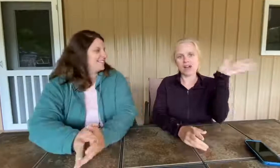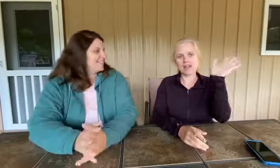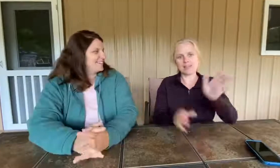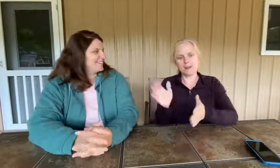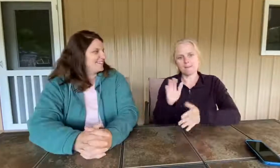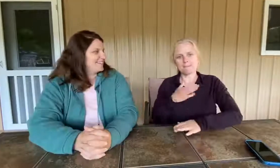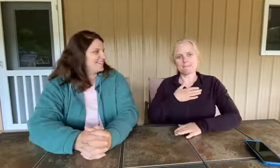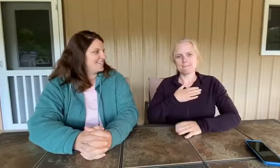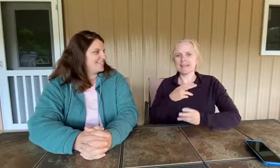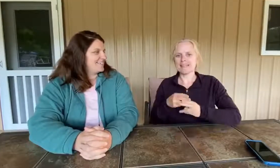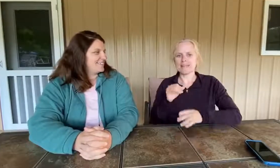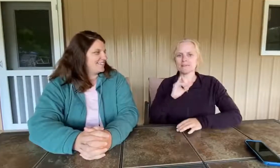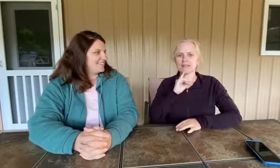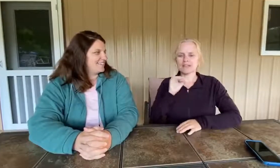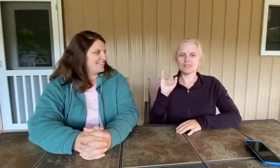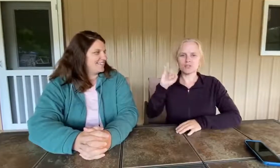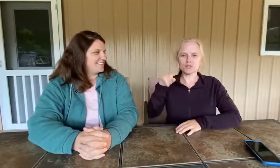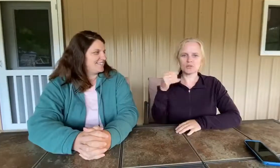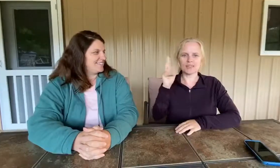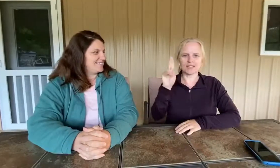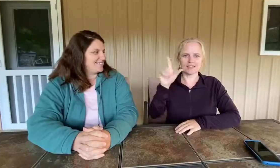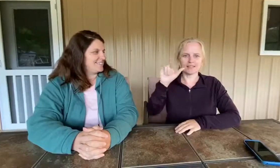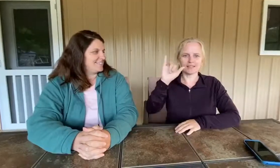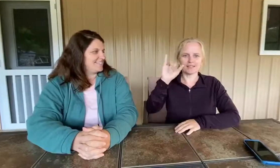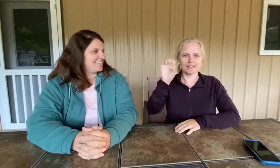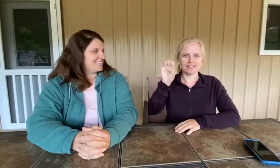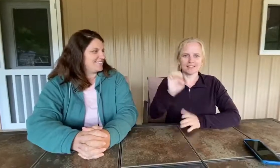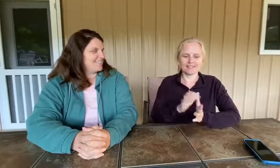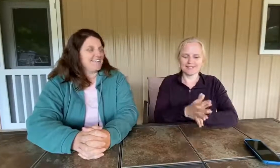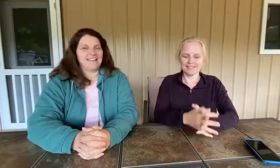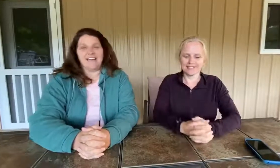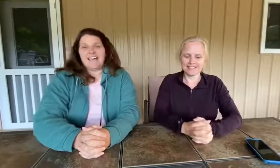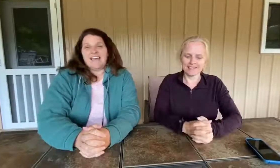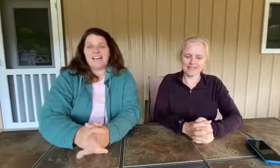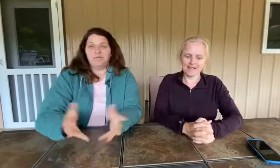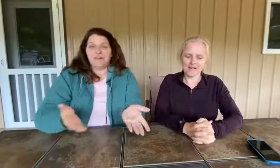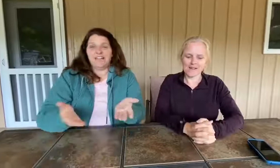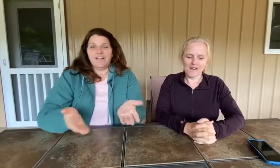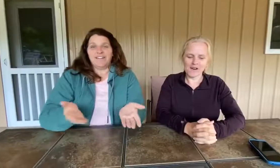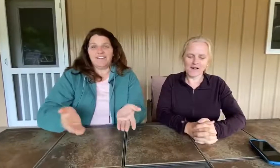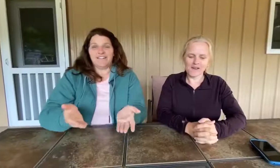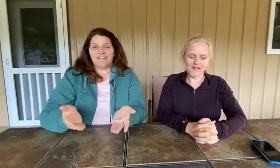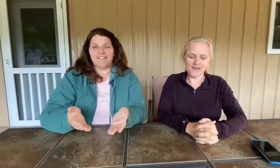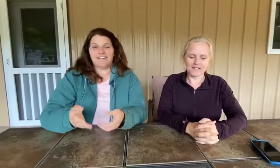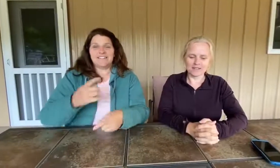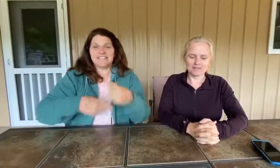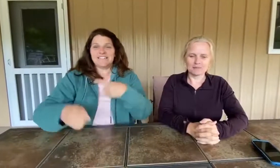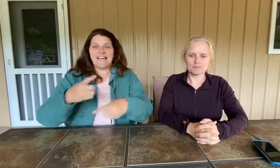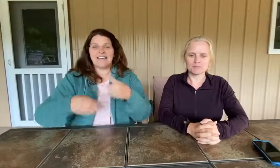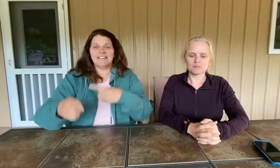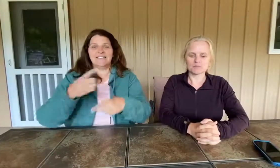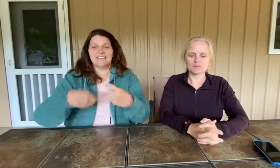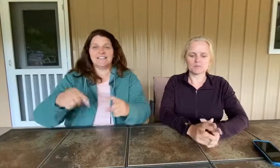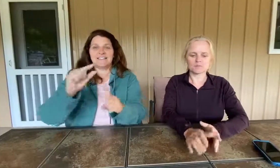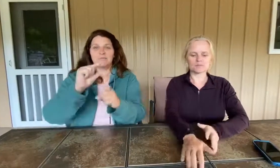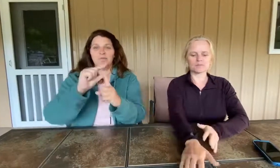Hi, my name is Julie. And we're here to sign some